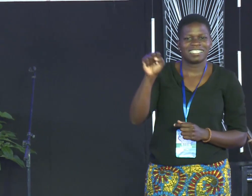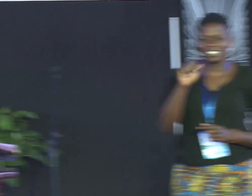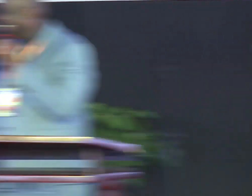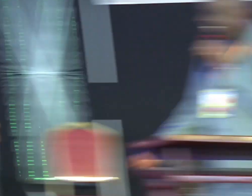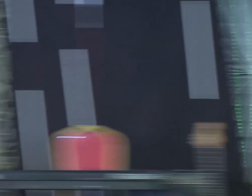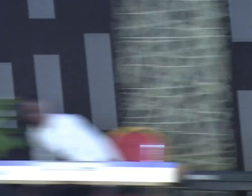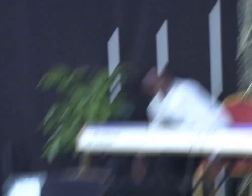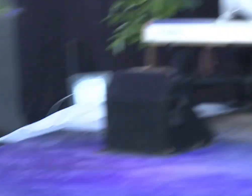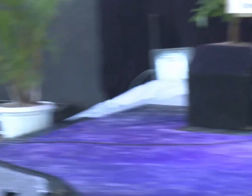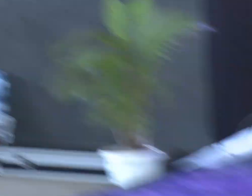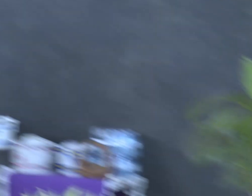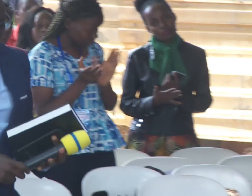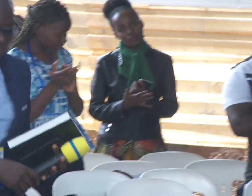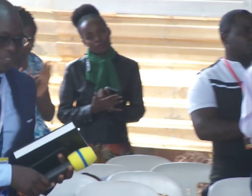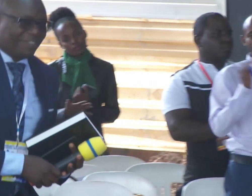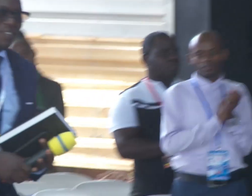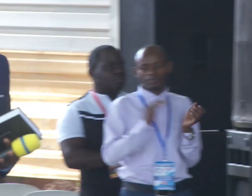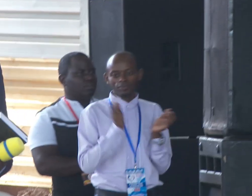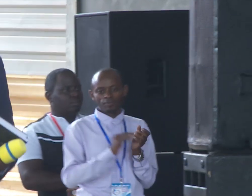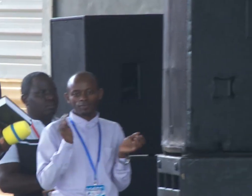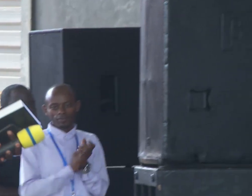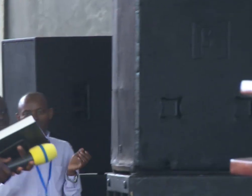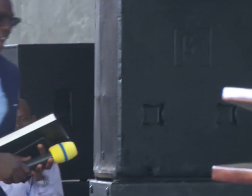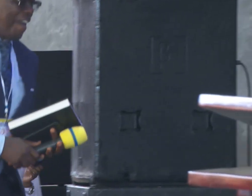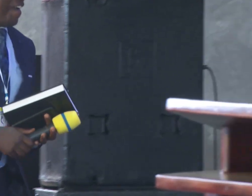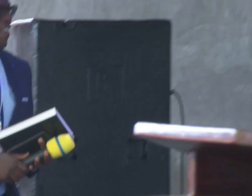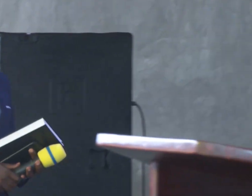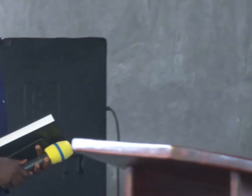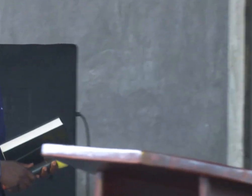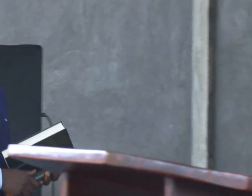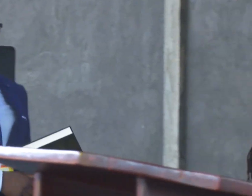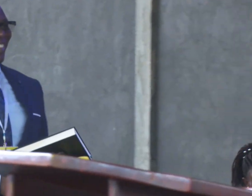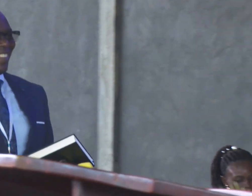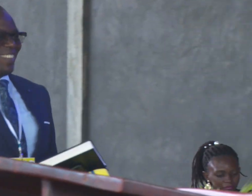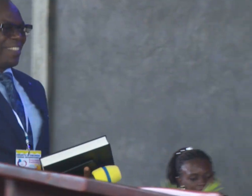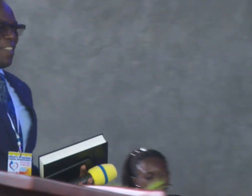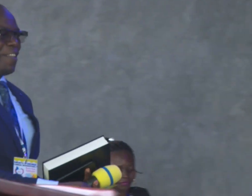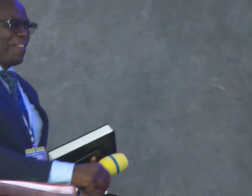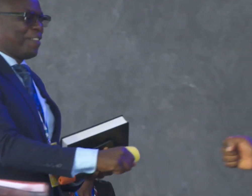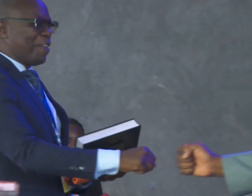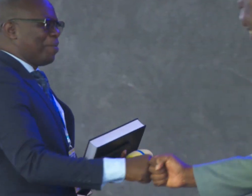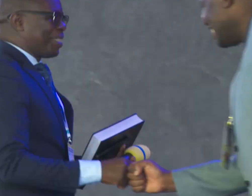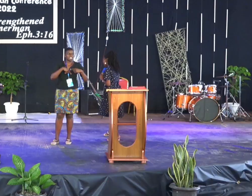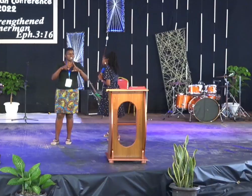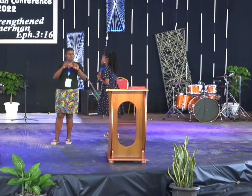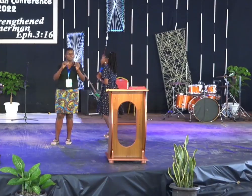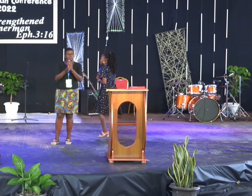and welcome Pastor Denis Musoke to share with us the word of God.